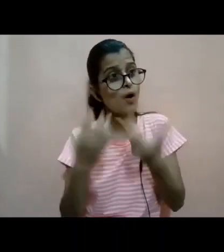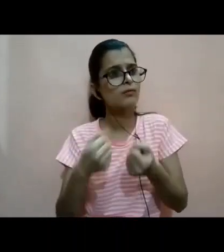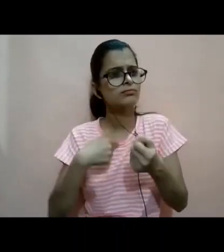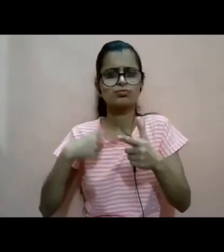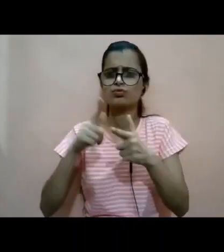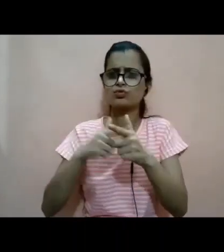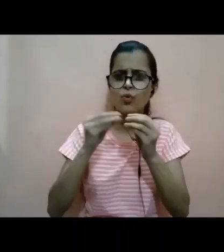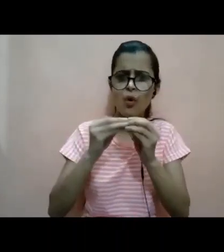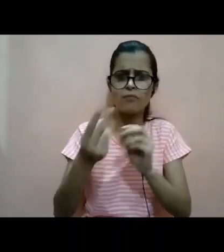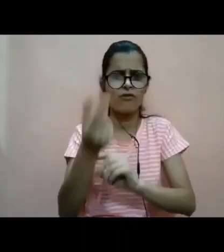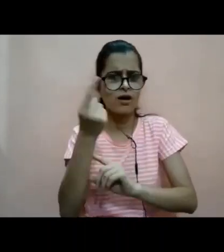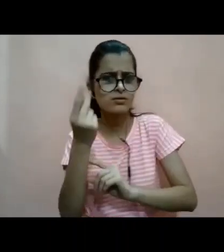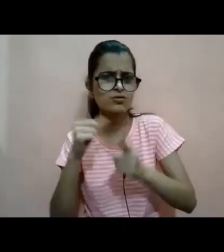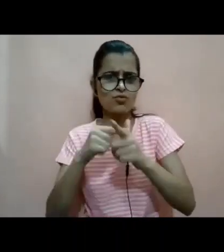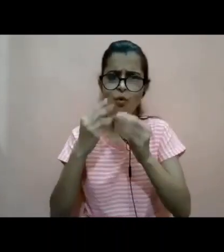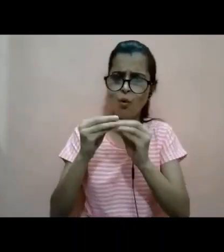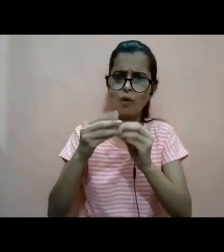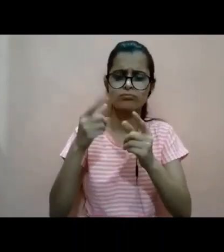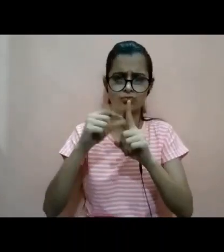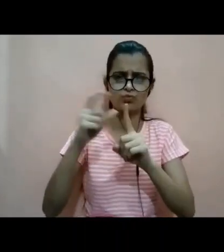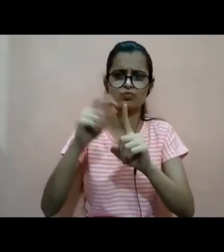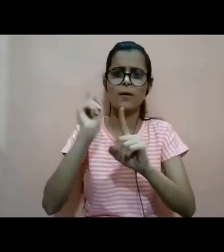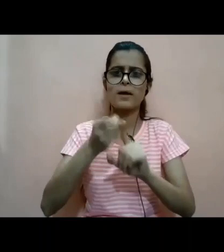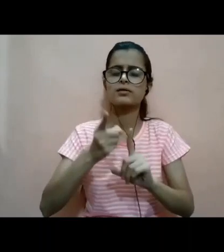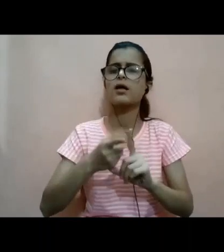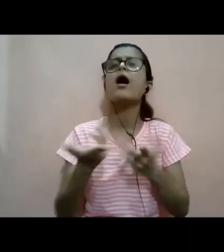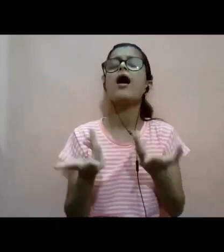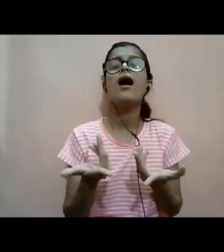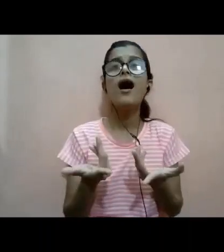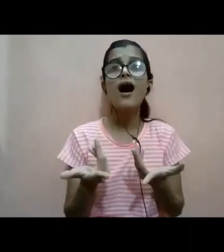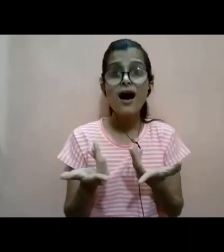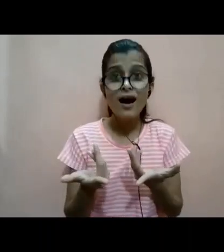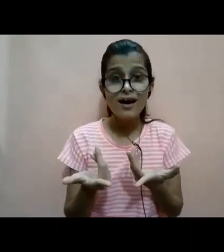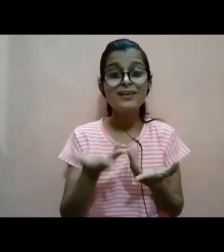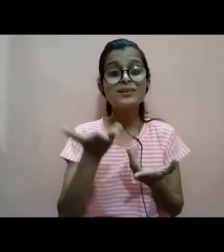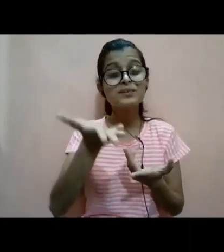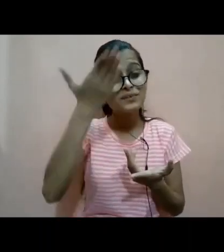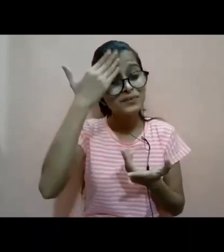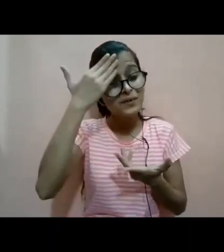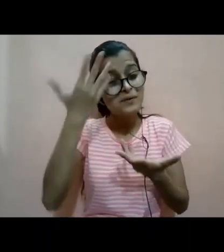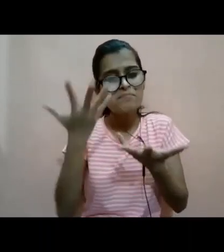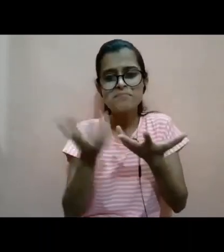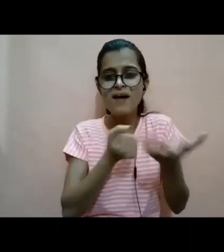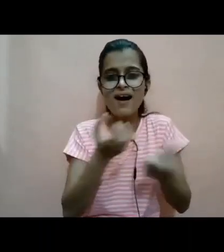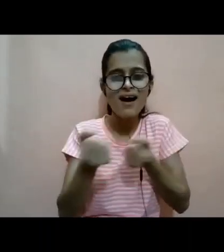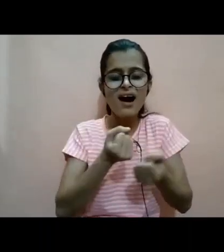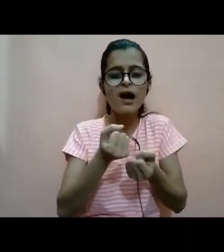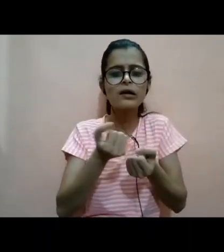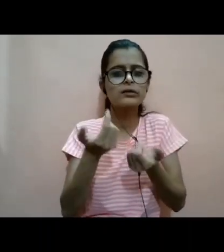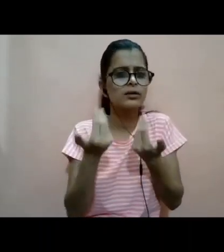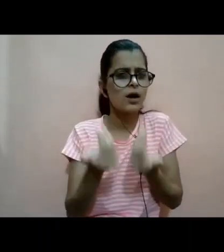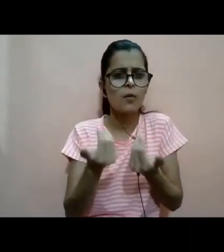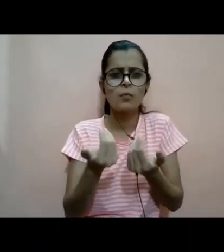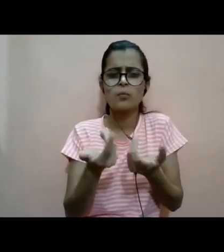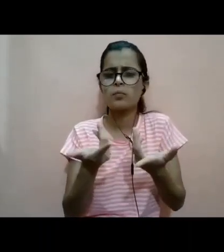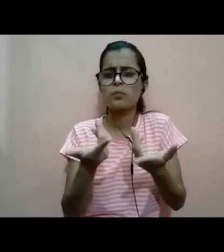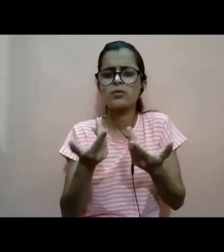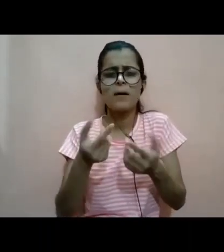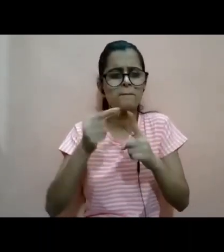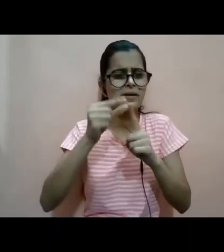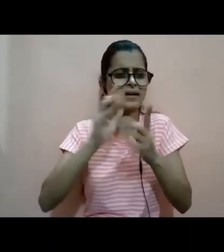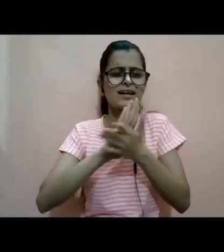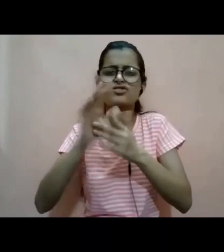as soon as possible because you know that market is not very feasible to PhD